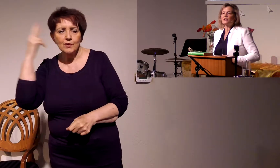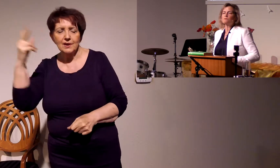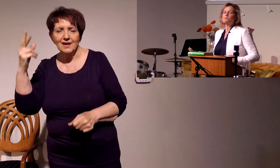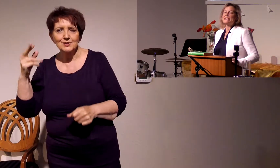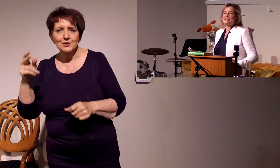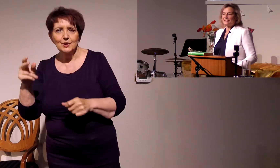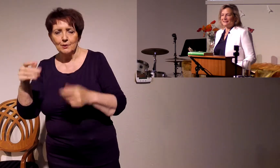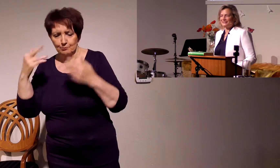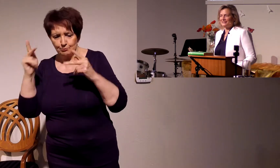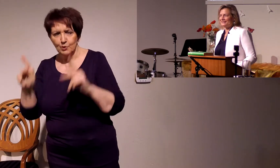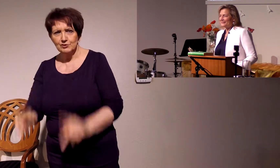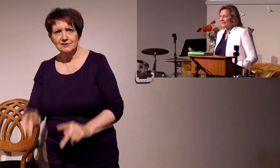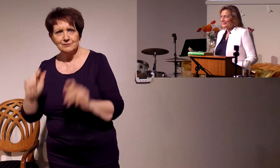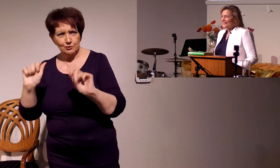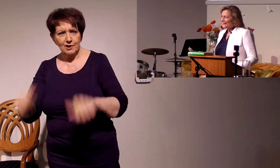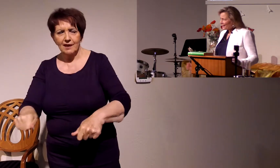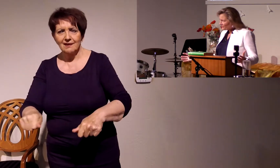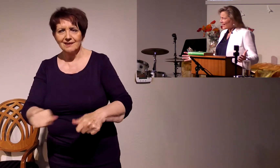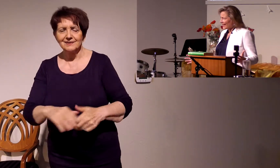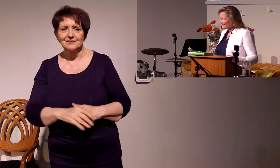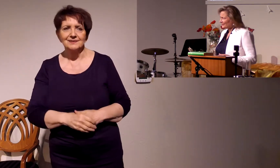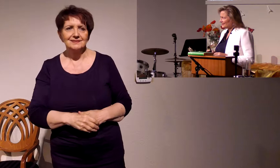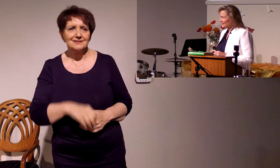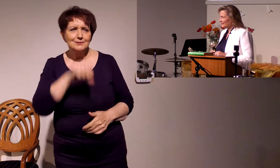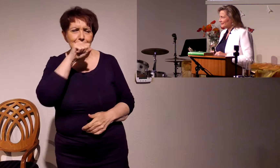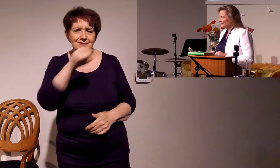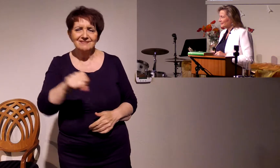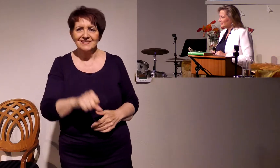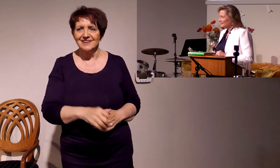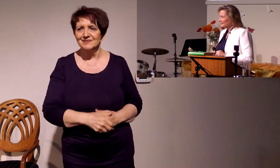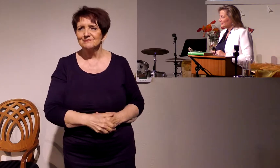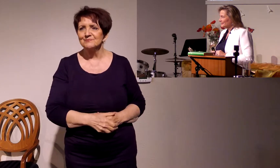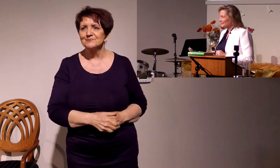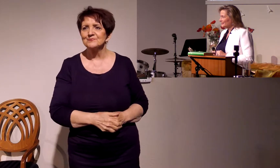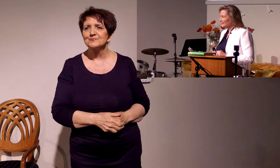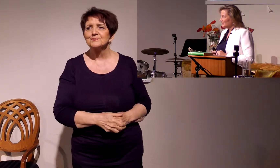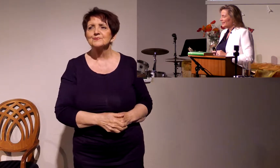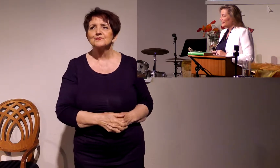humanoid you can be? I love that.